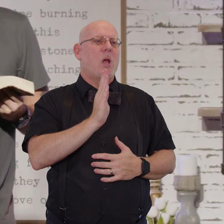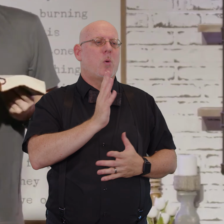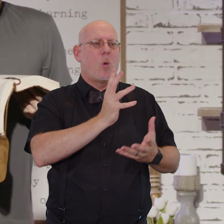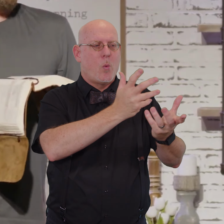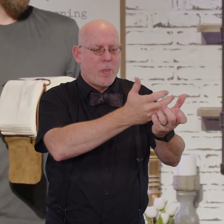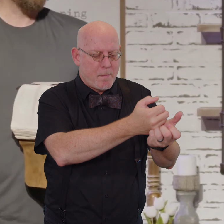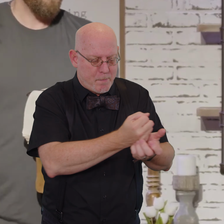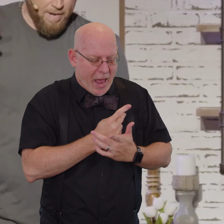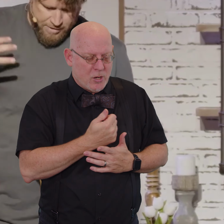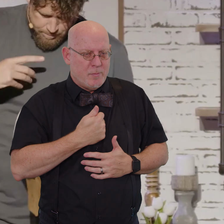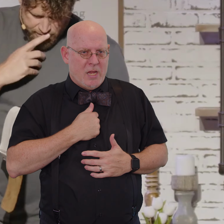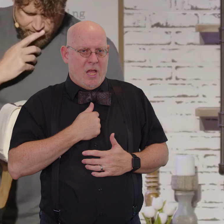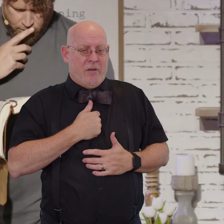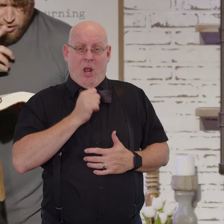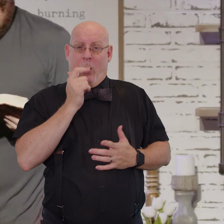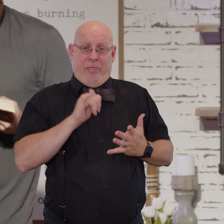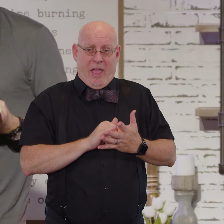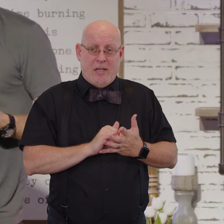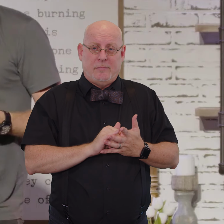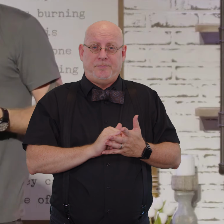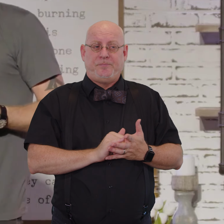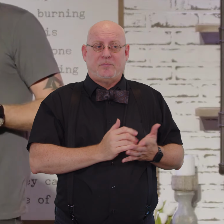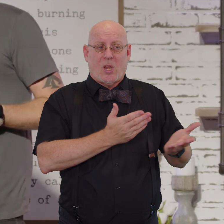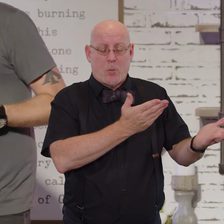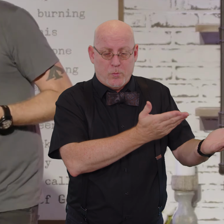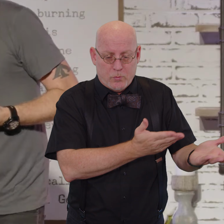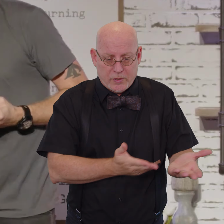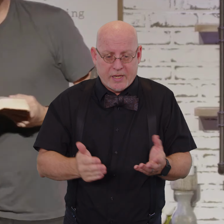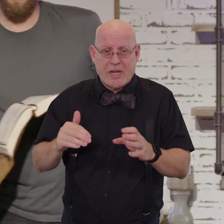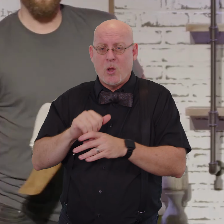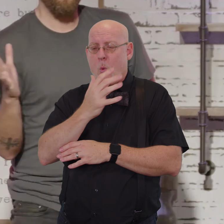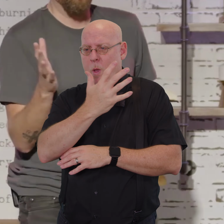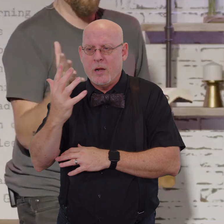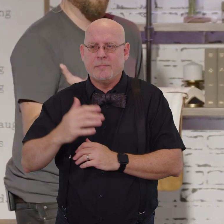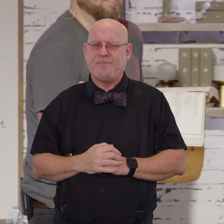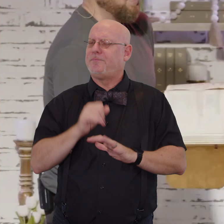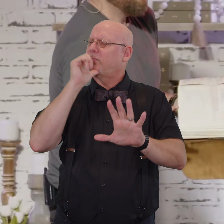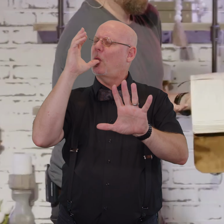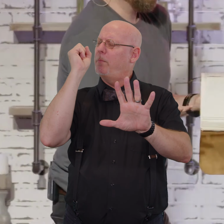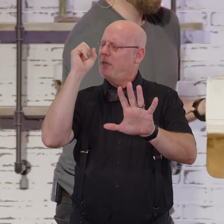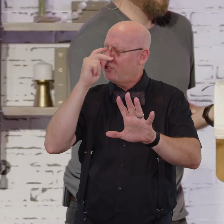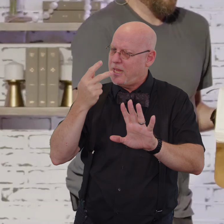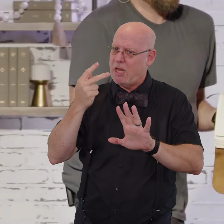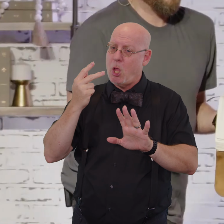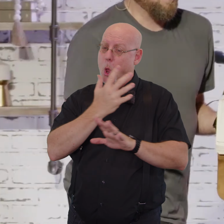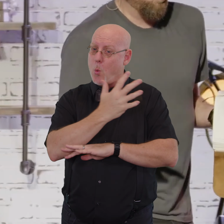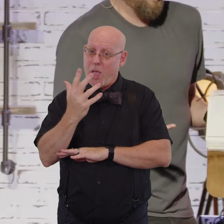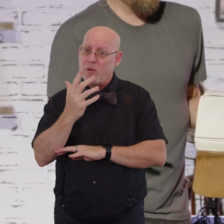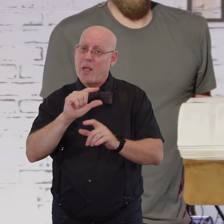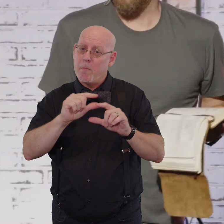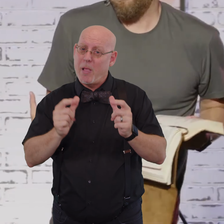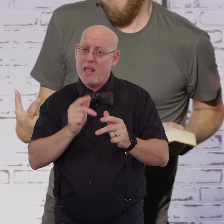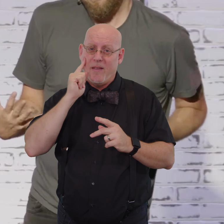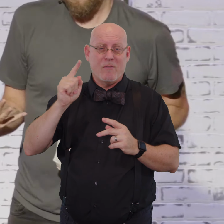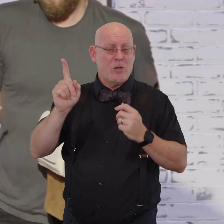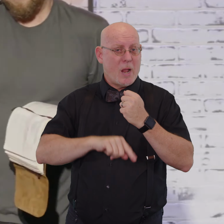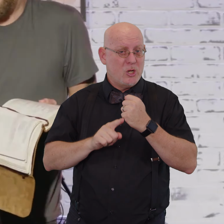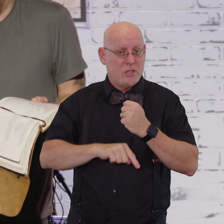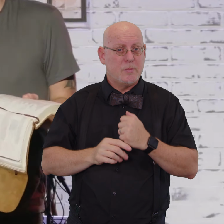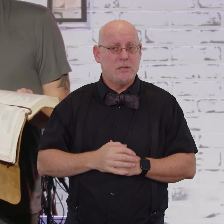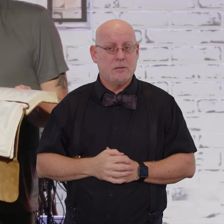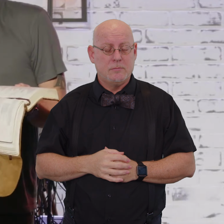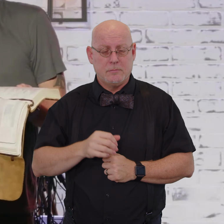I will woo them back to myself not only that and I will bring her into the wilderness don't miss this in the Old Testament the wilderness is the place